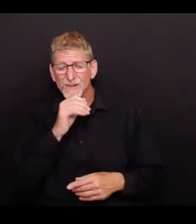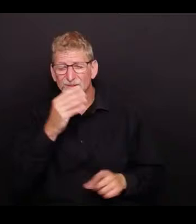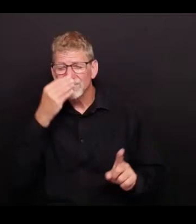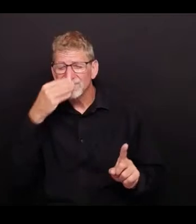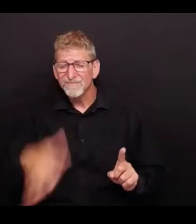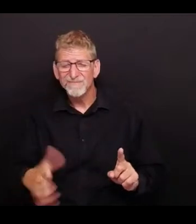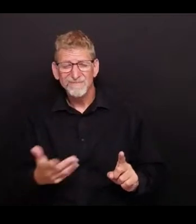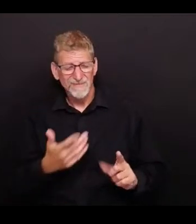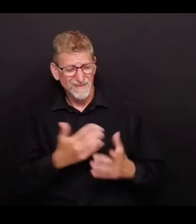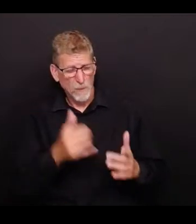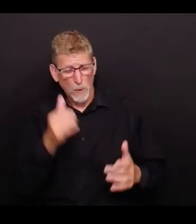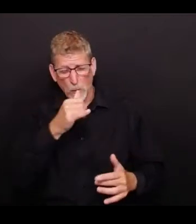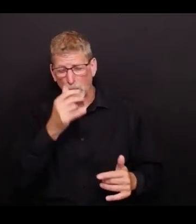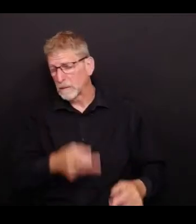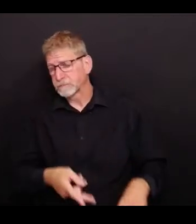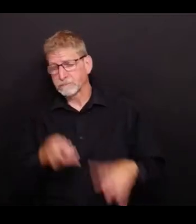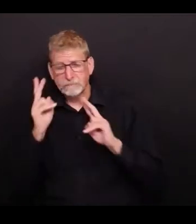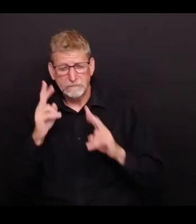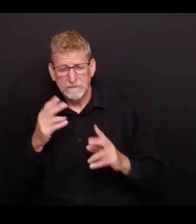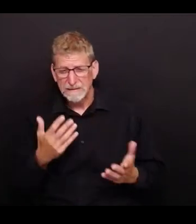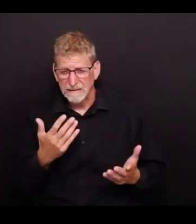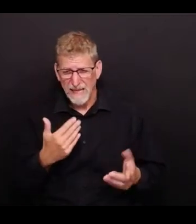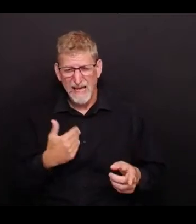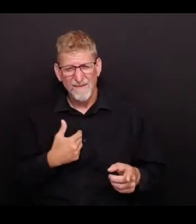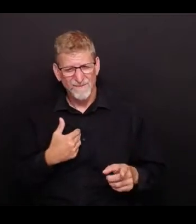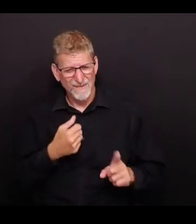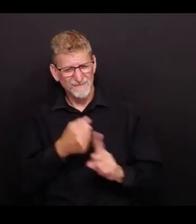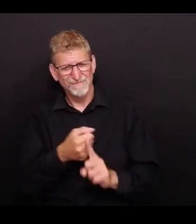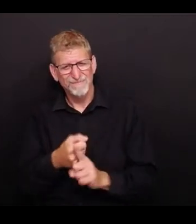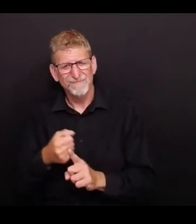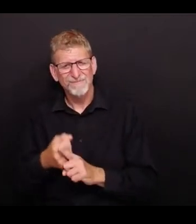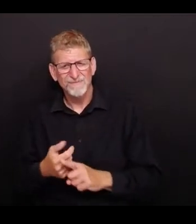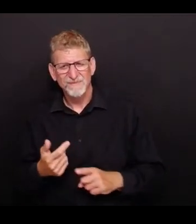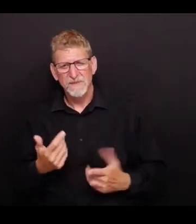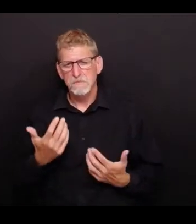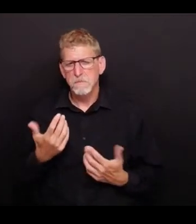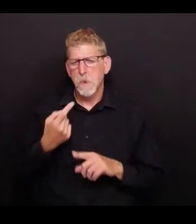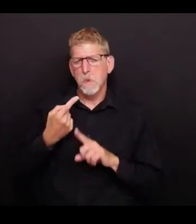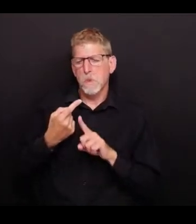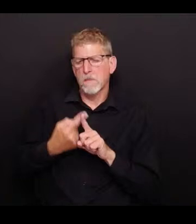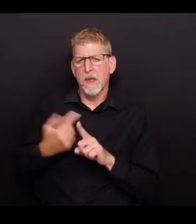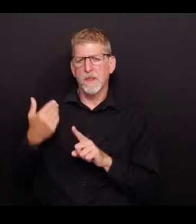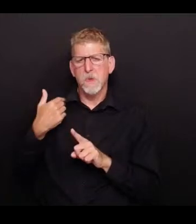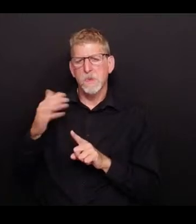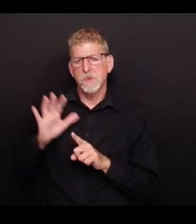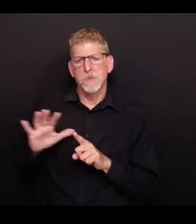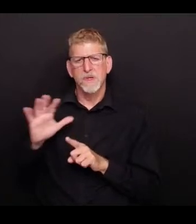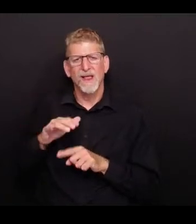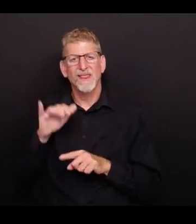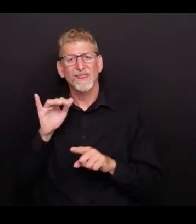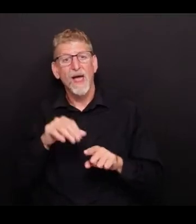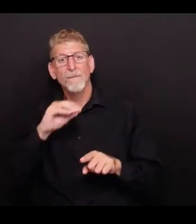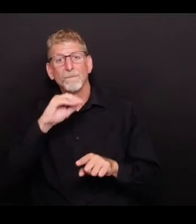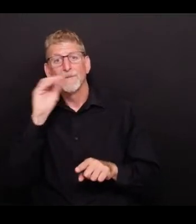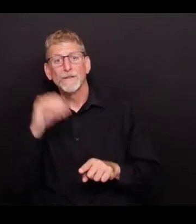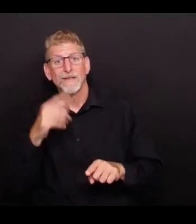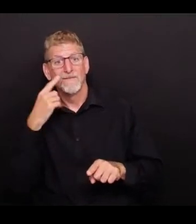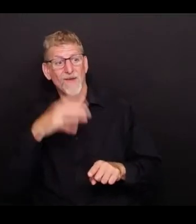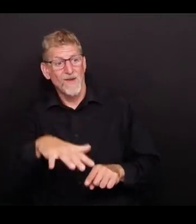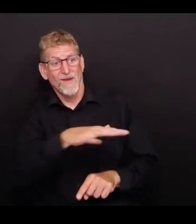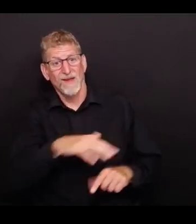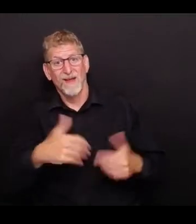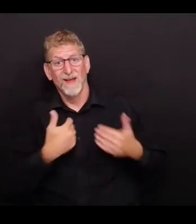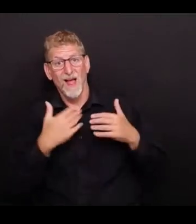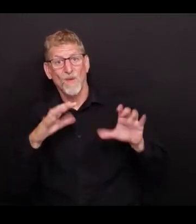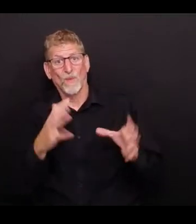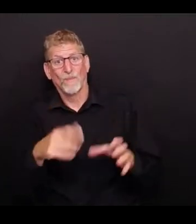we certainly have seen that in the last month, the percent of cases in these younger groups